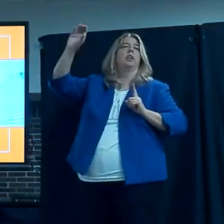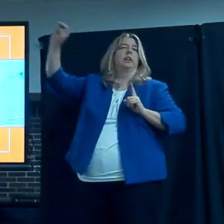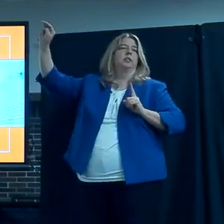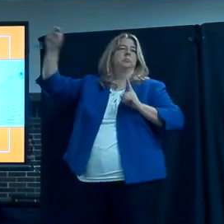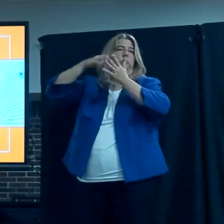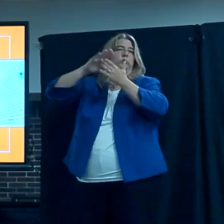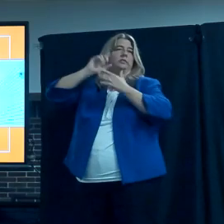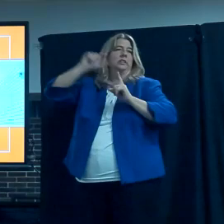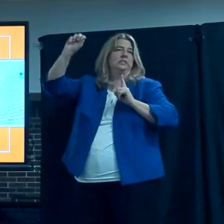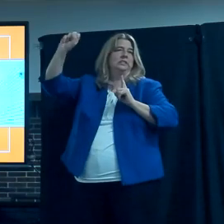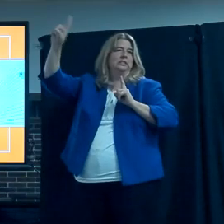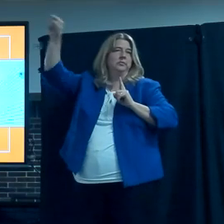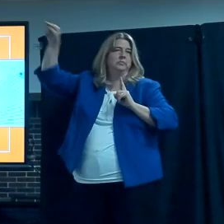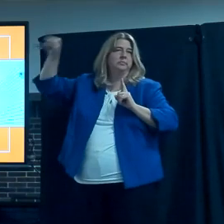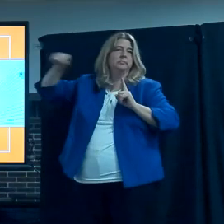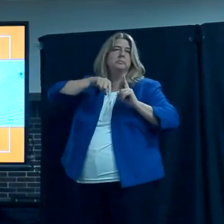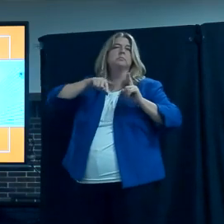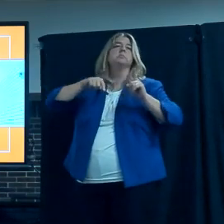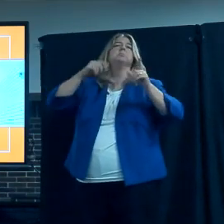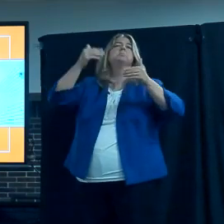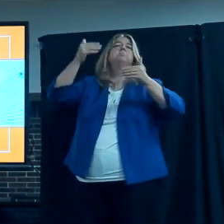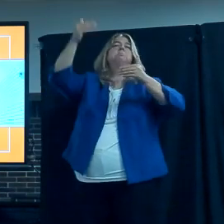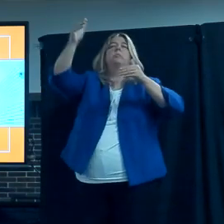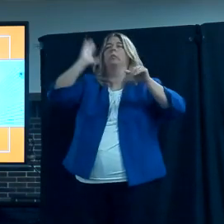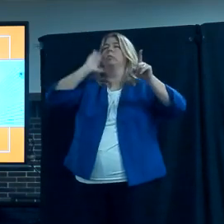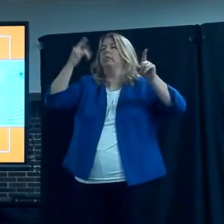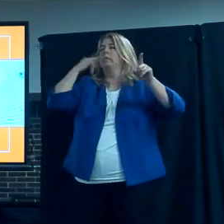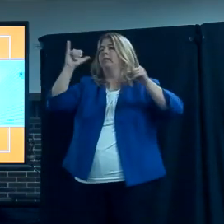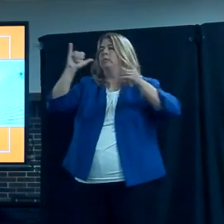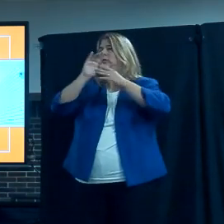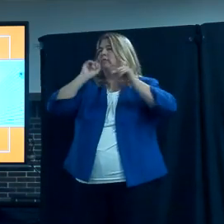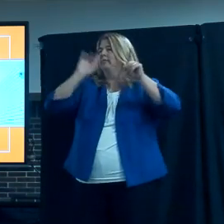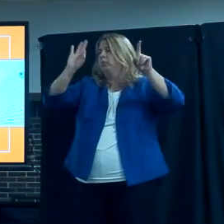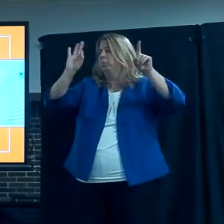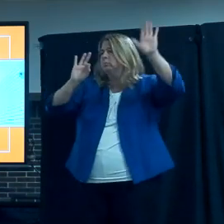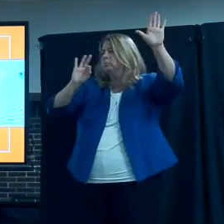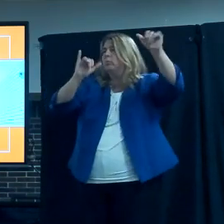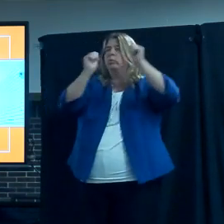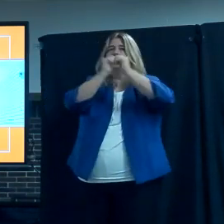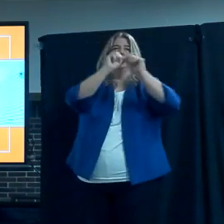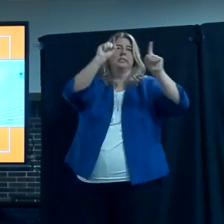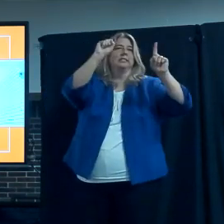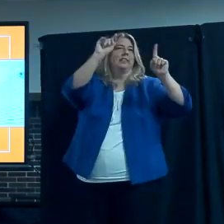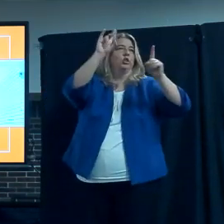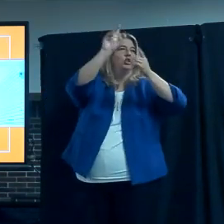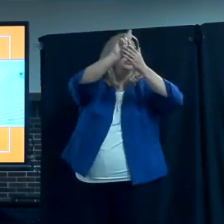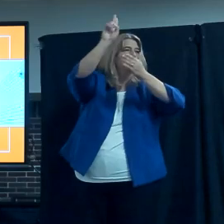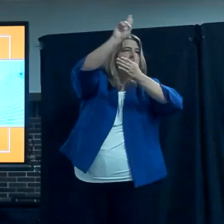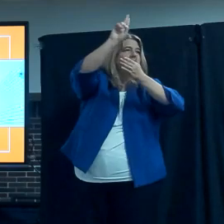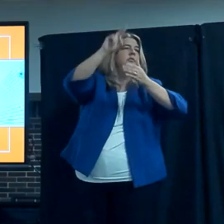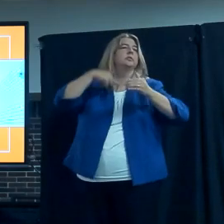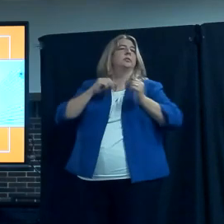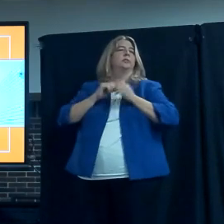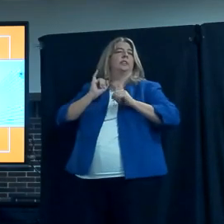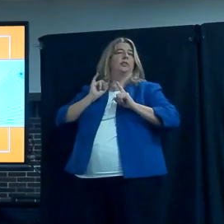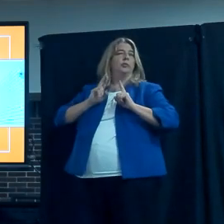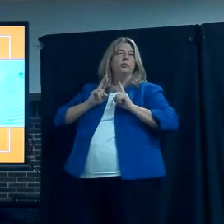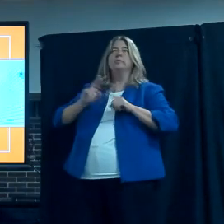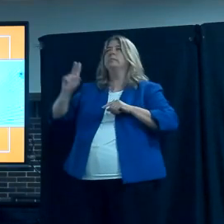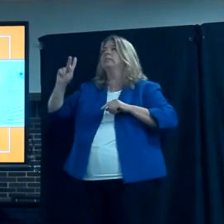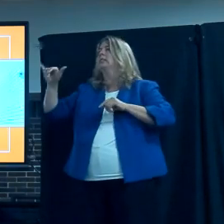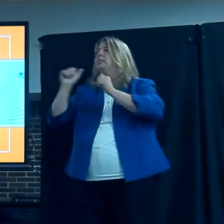schools that got to participate. Connecticut, American School for the Deaf, Kentucky, Indiana. There was a school in Fremont,